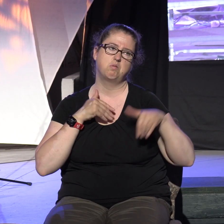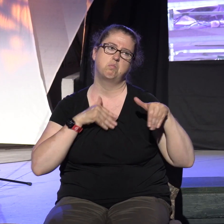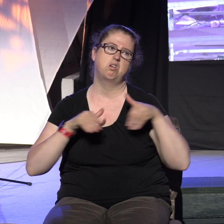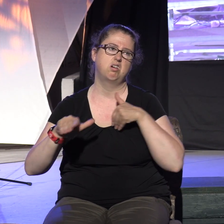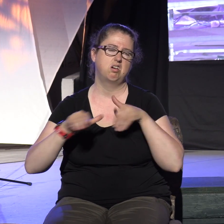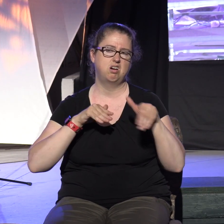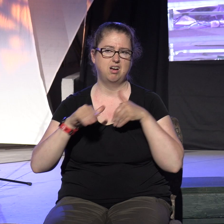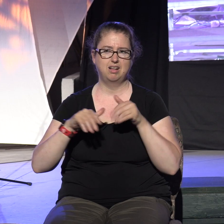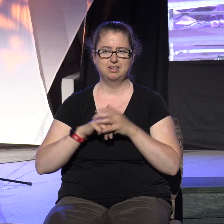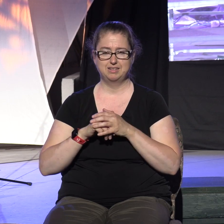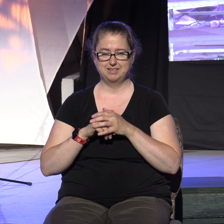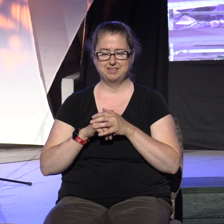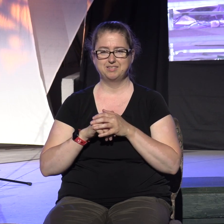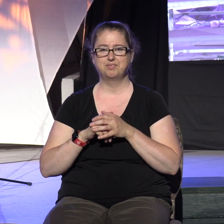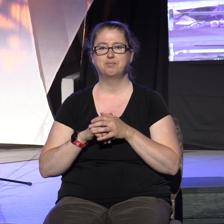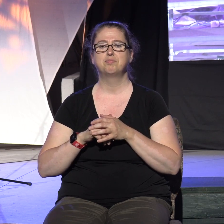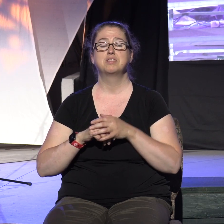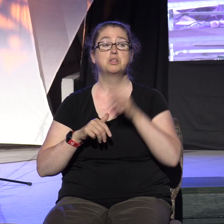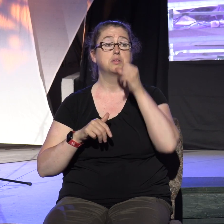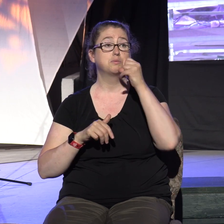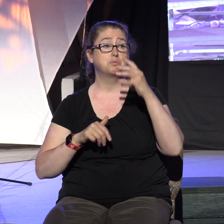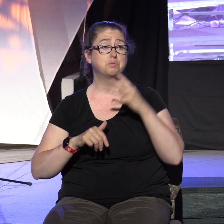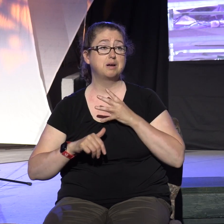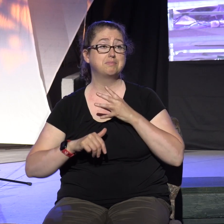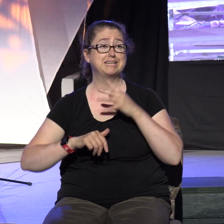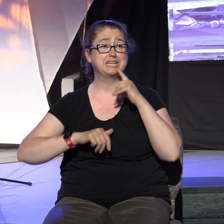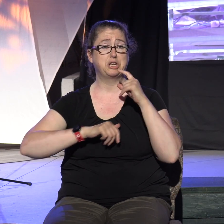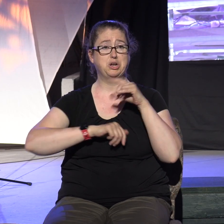That's actually not in there.